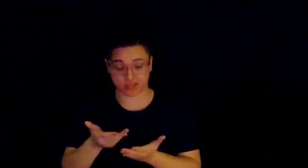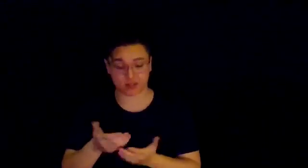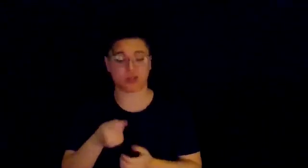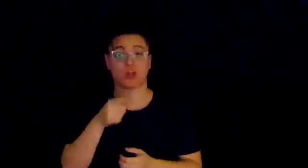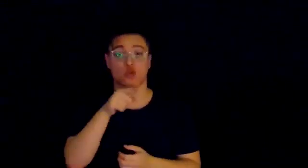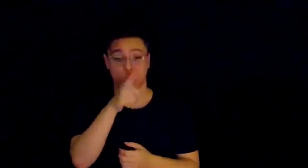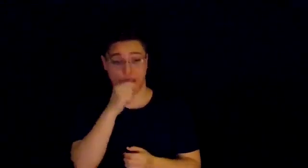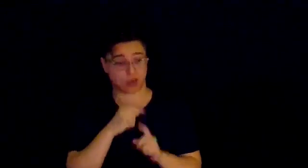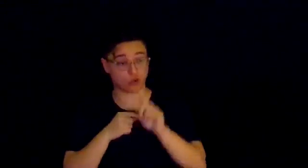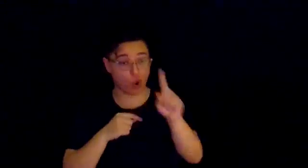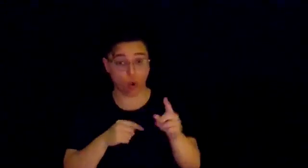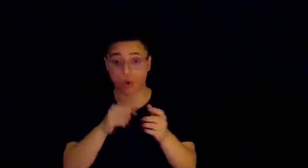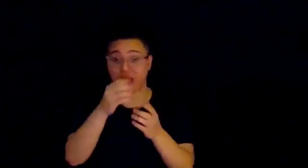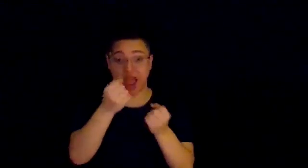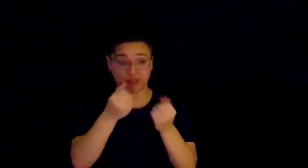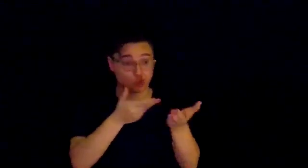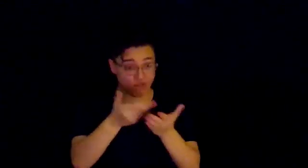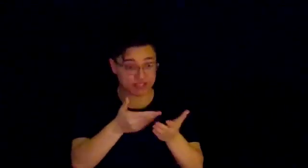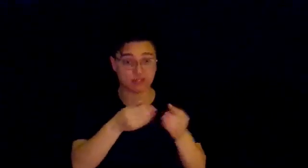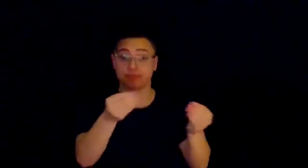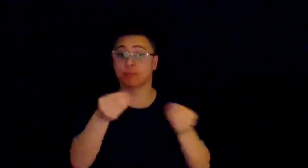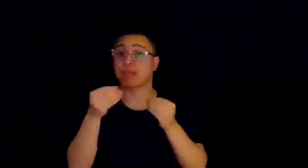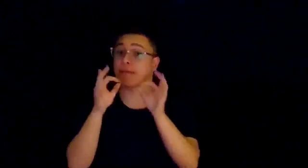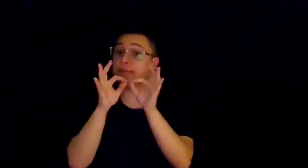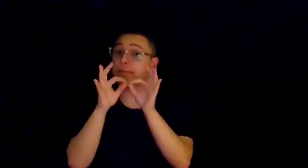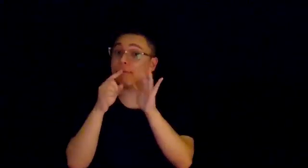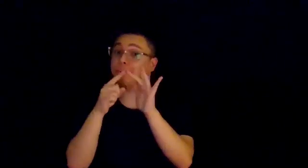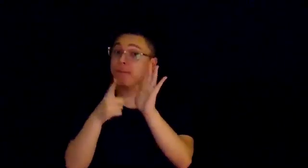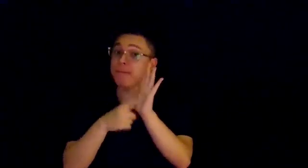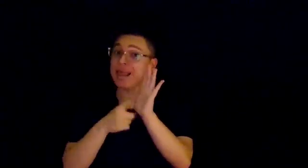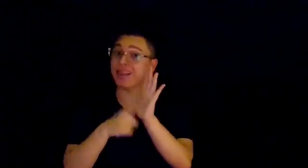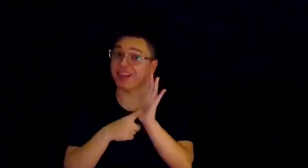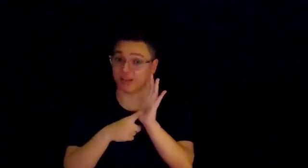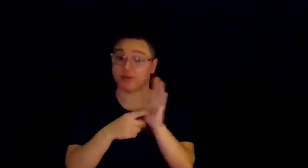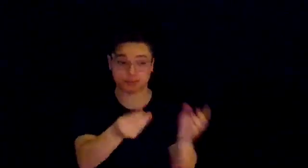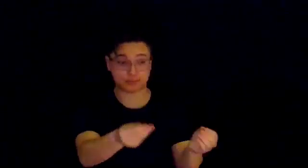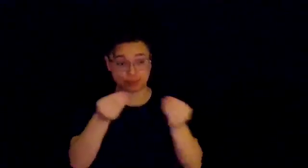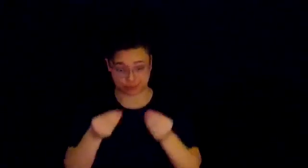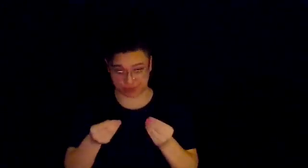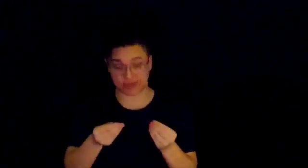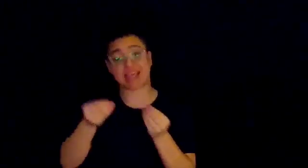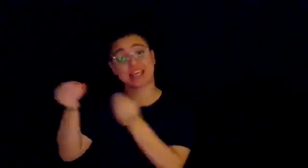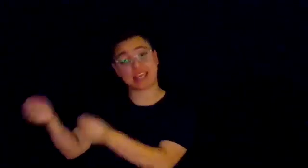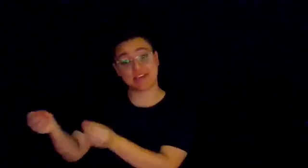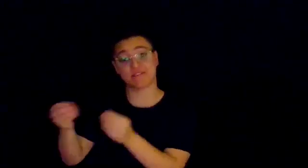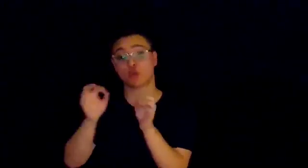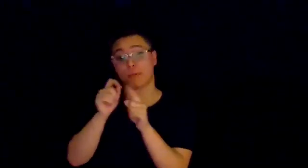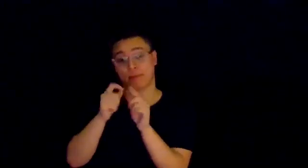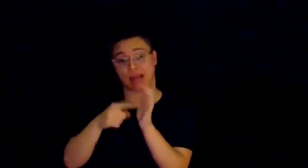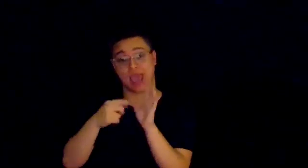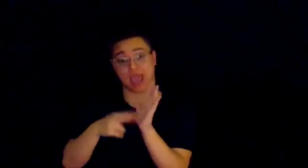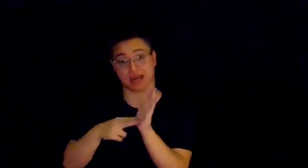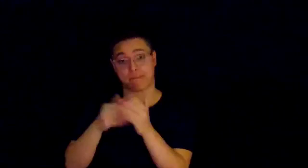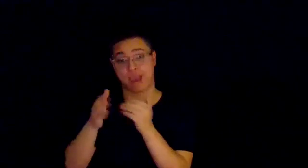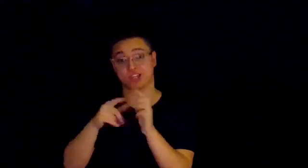you can use any service. You can go get a service bill, you get a